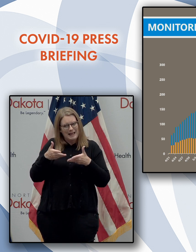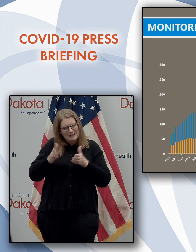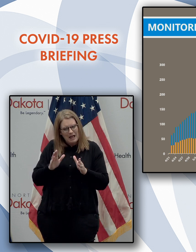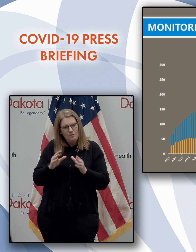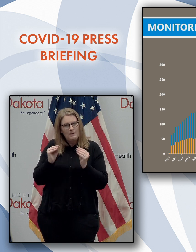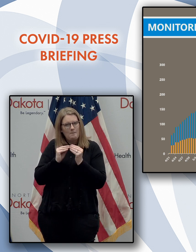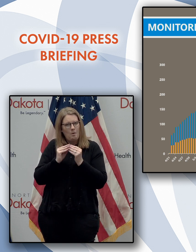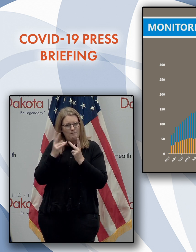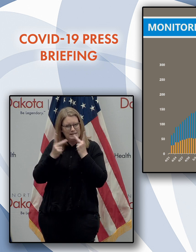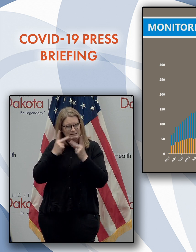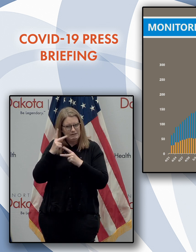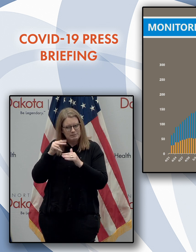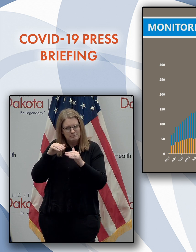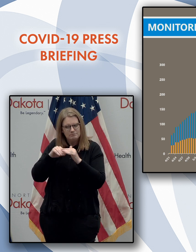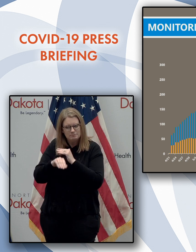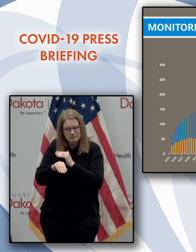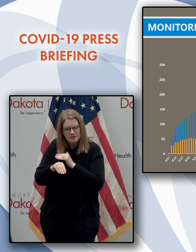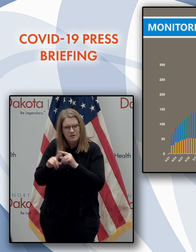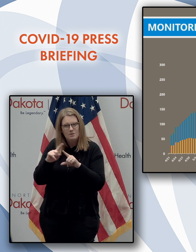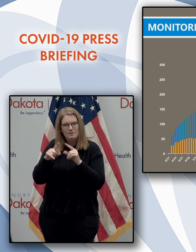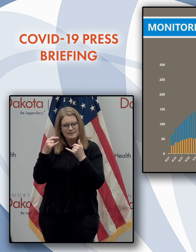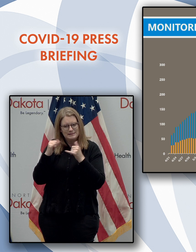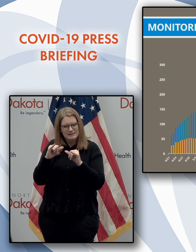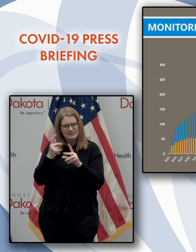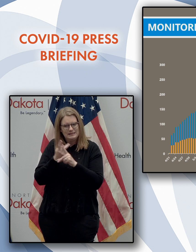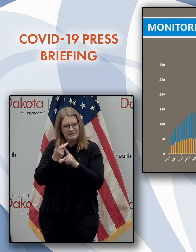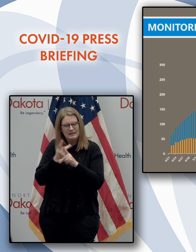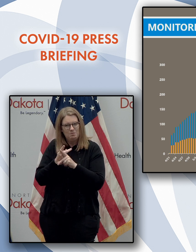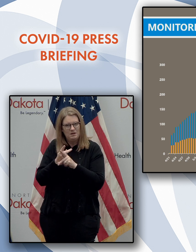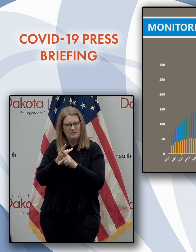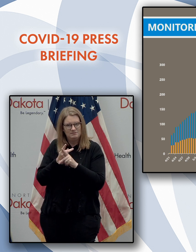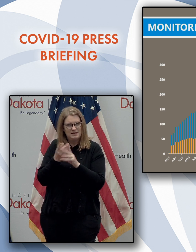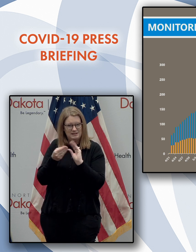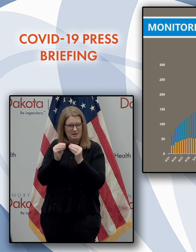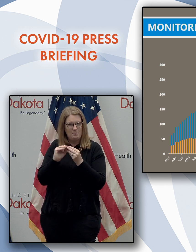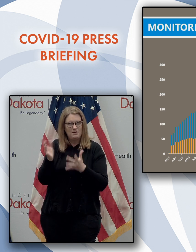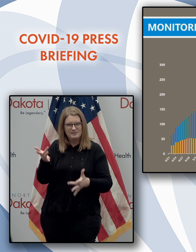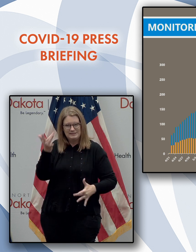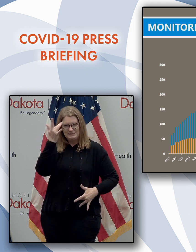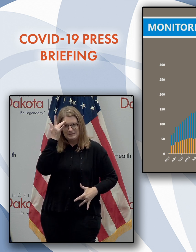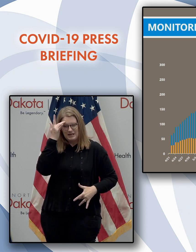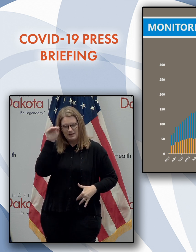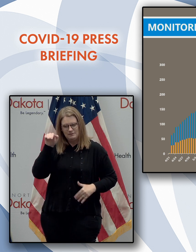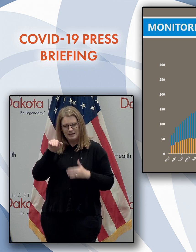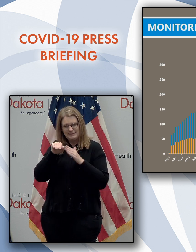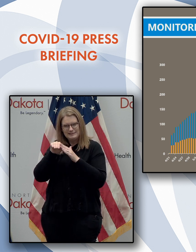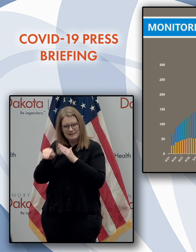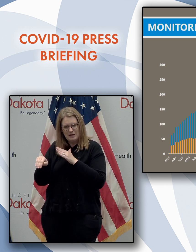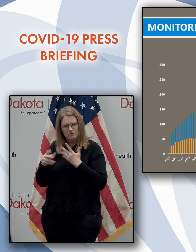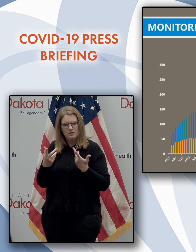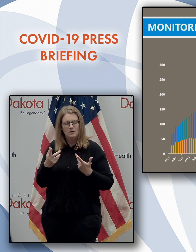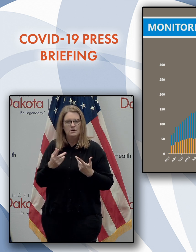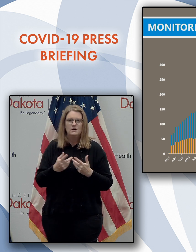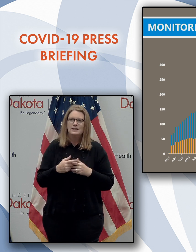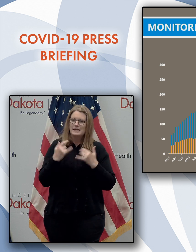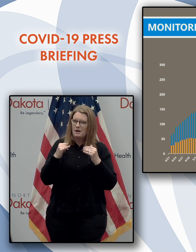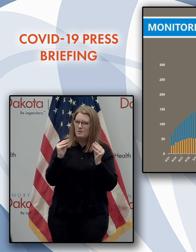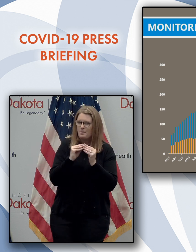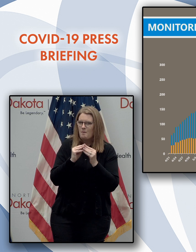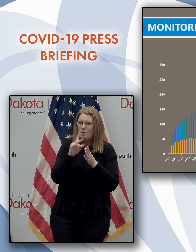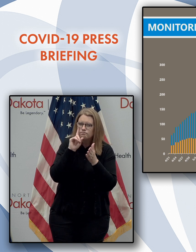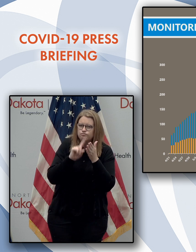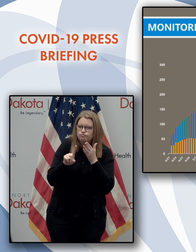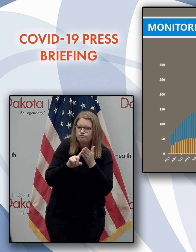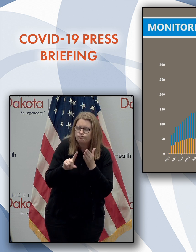visitation going again, but still keeping cases down. And again, I think we're doing more digging into this, but we see